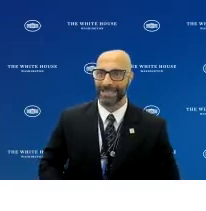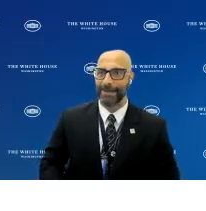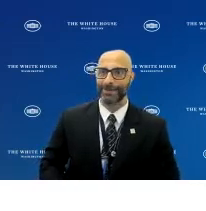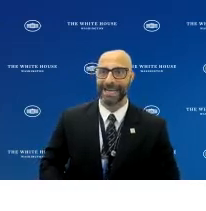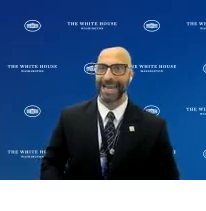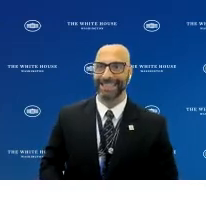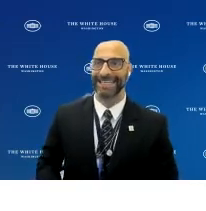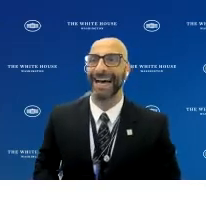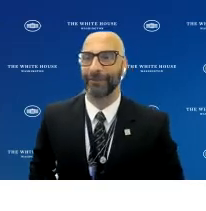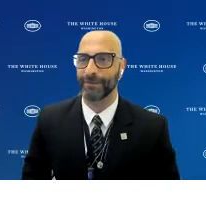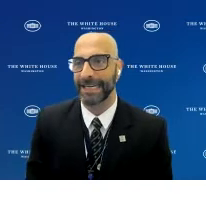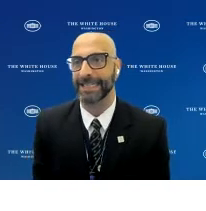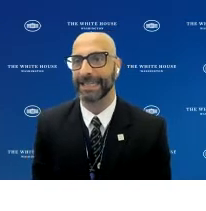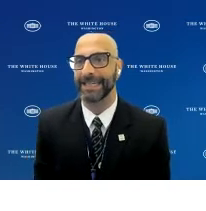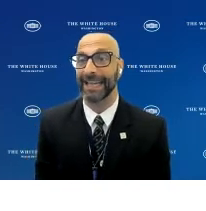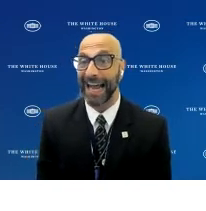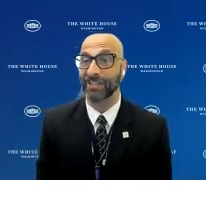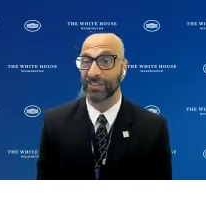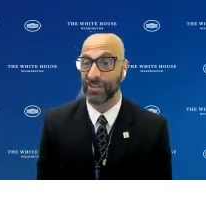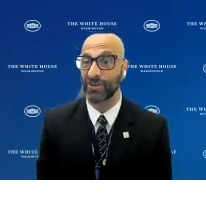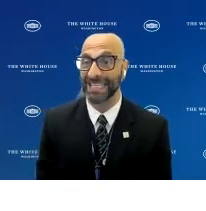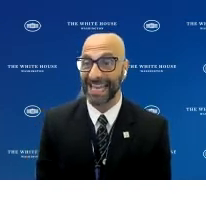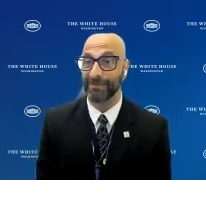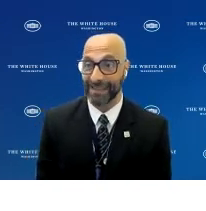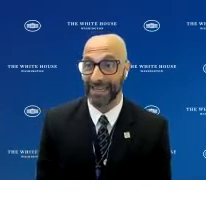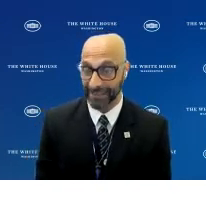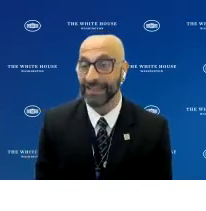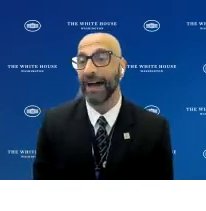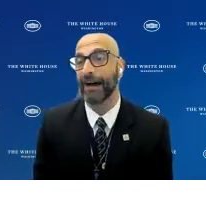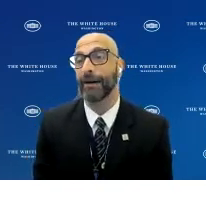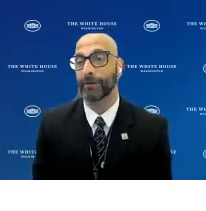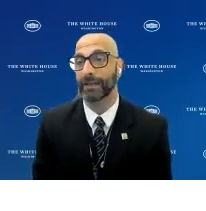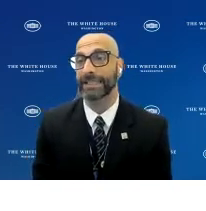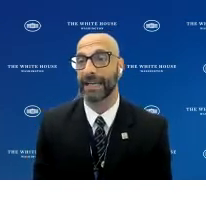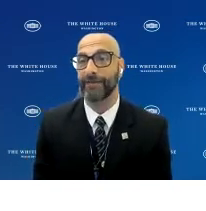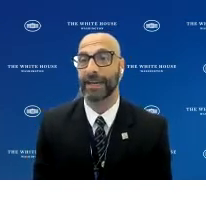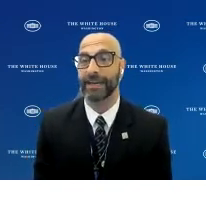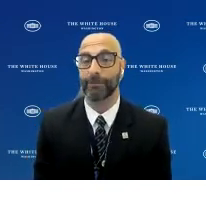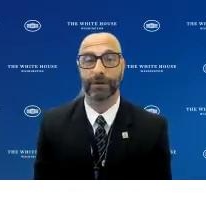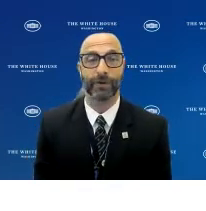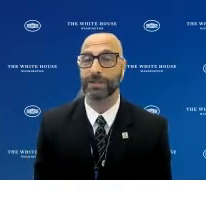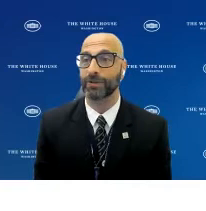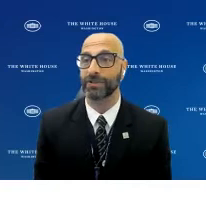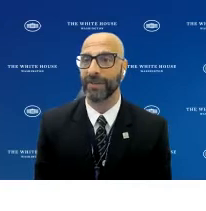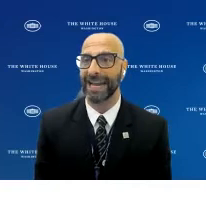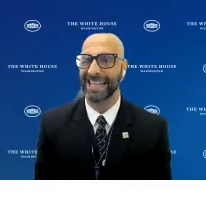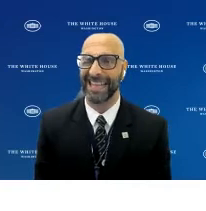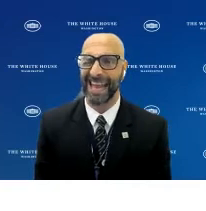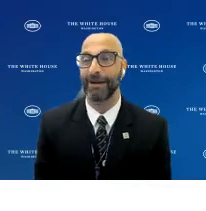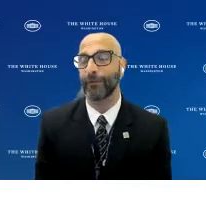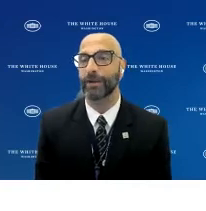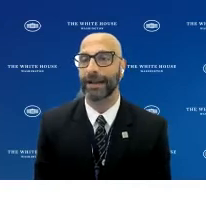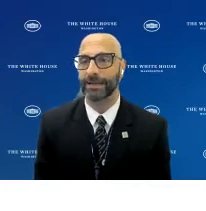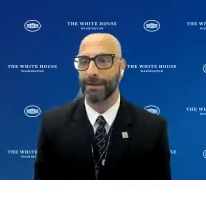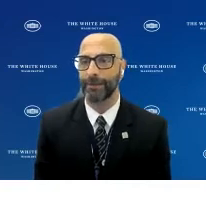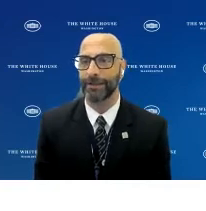A paper just came out today that's not from CDC that actually shows the same thing. A really significant number of folks were surveyed. I